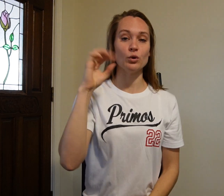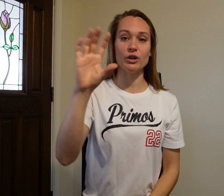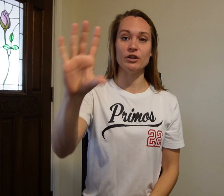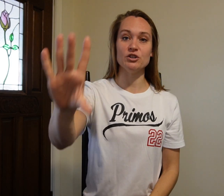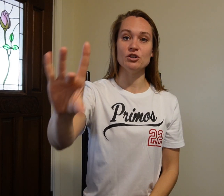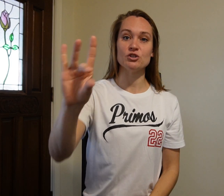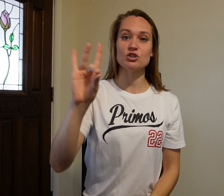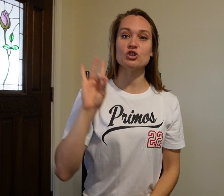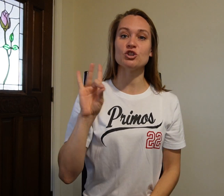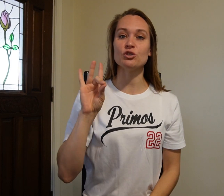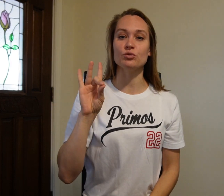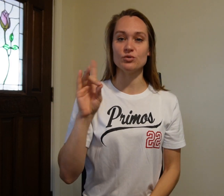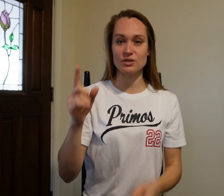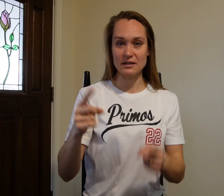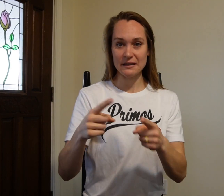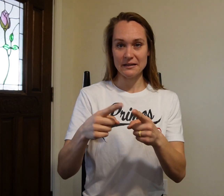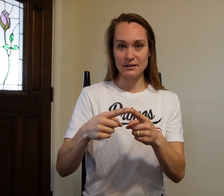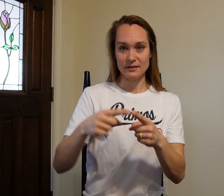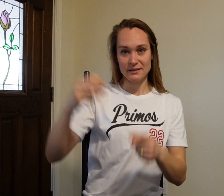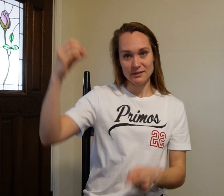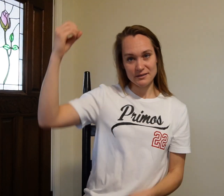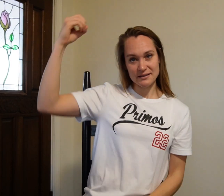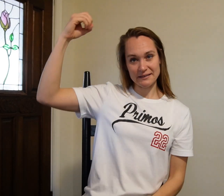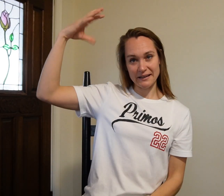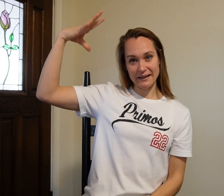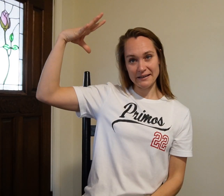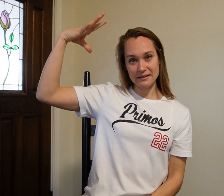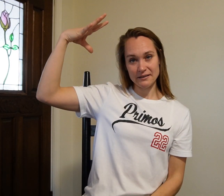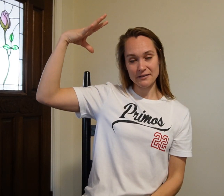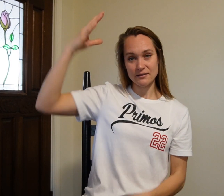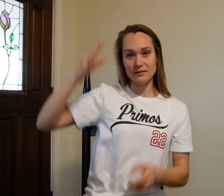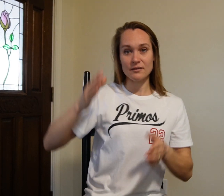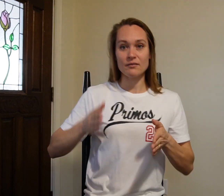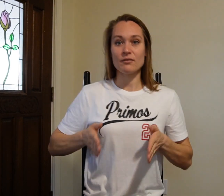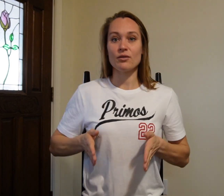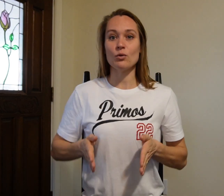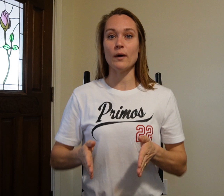would choose to light the way